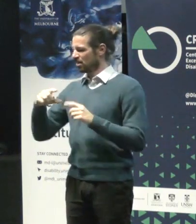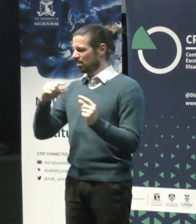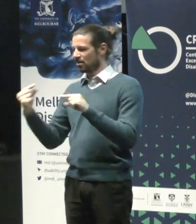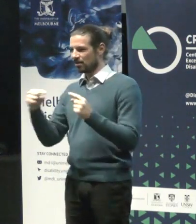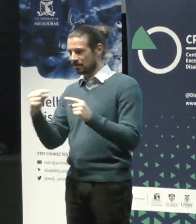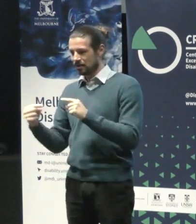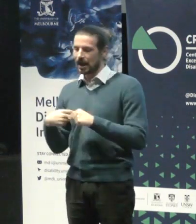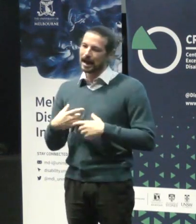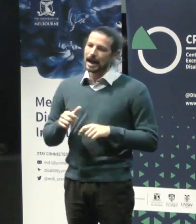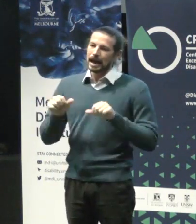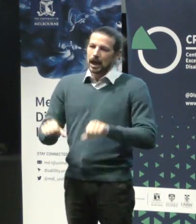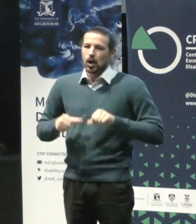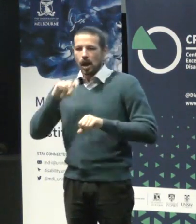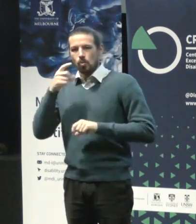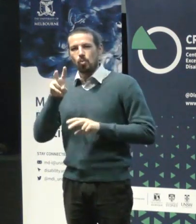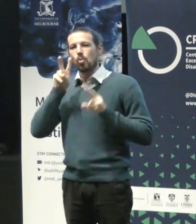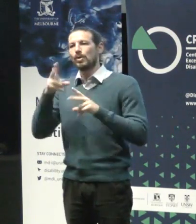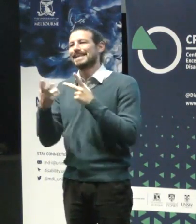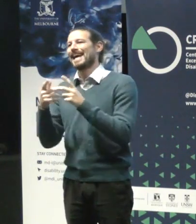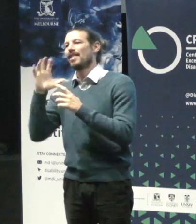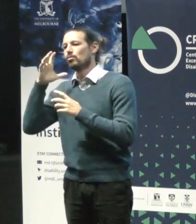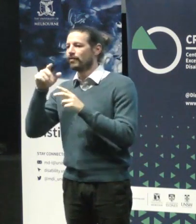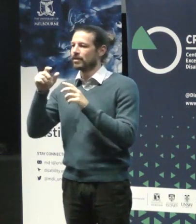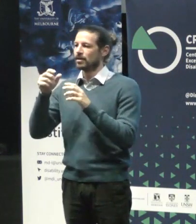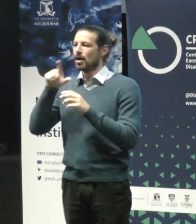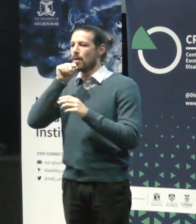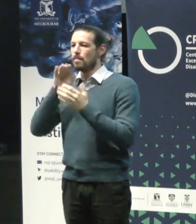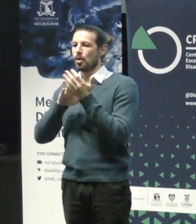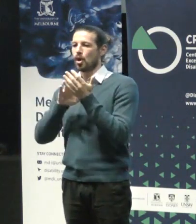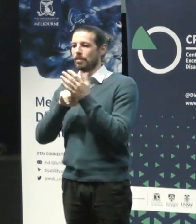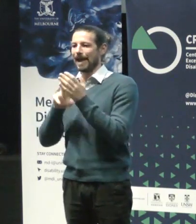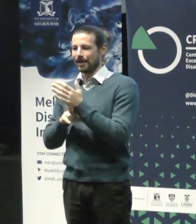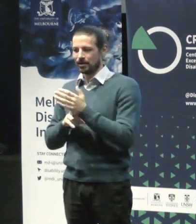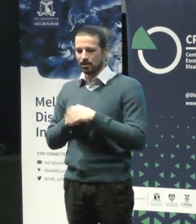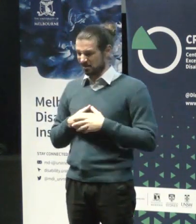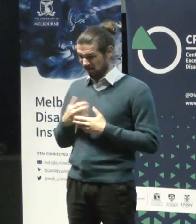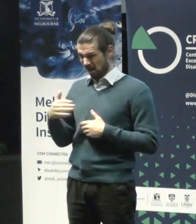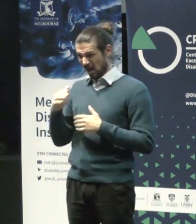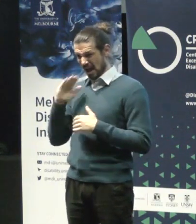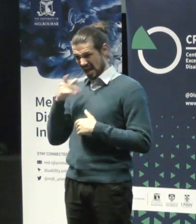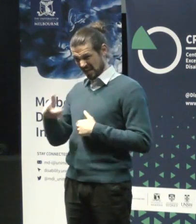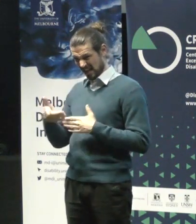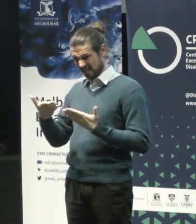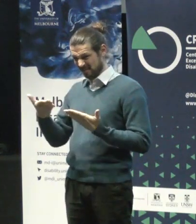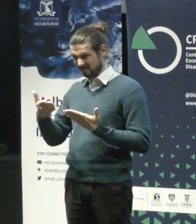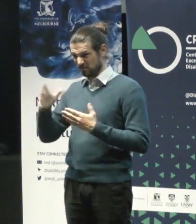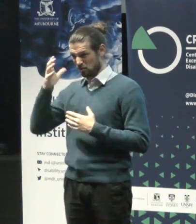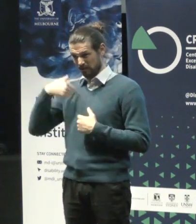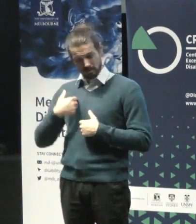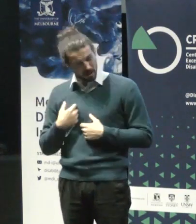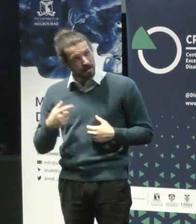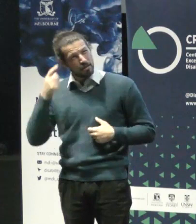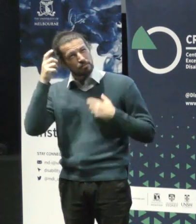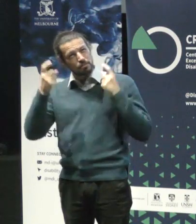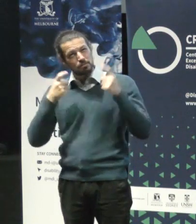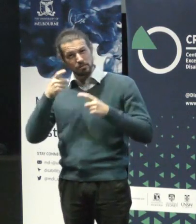And he said, oh, all right, then, we'll watch Birdman. And he hated Birdman. And the next day, and a few days after, I sat there and thought, should I be letting my PA dictate